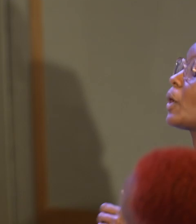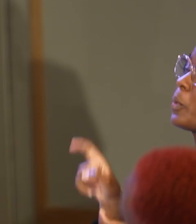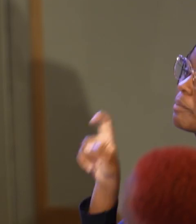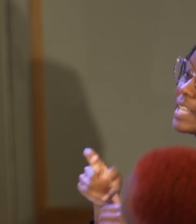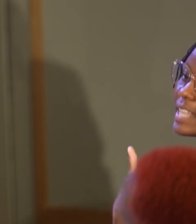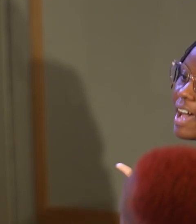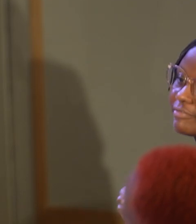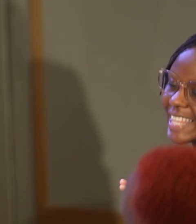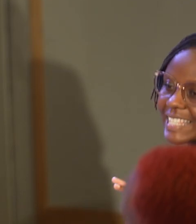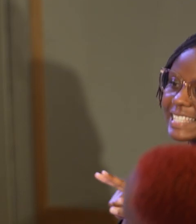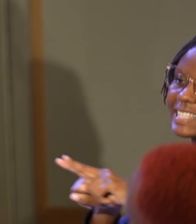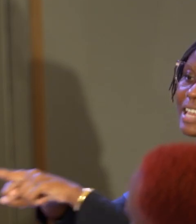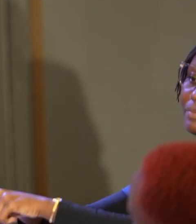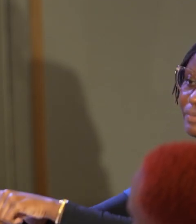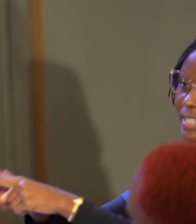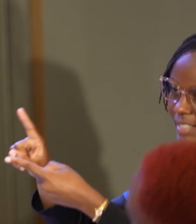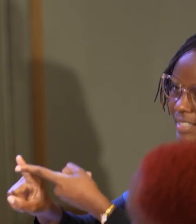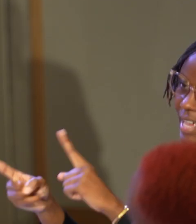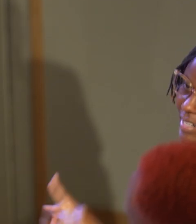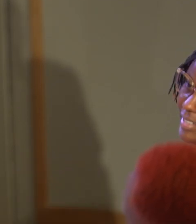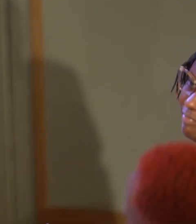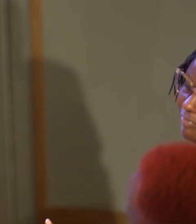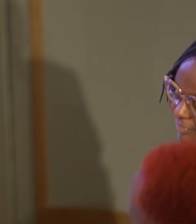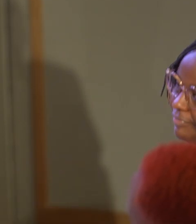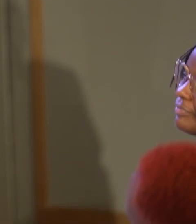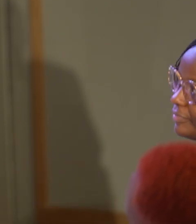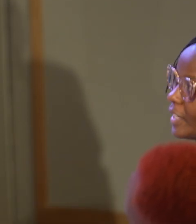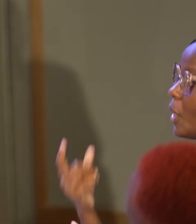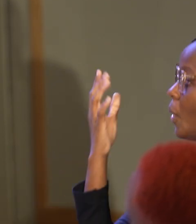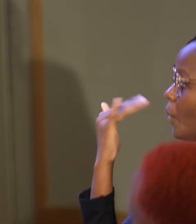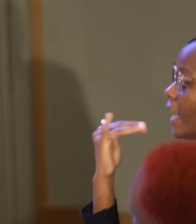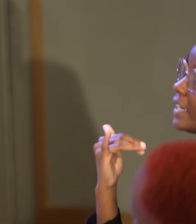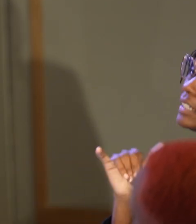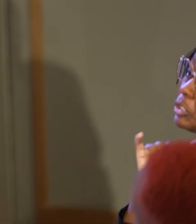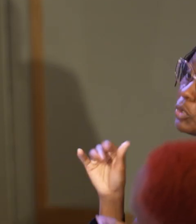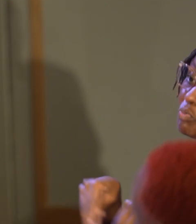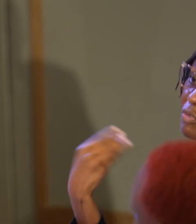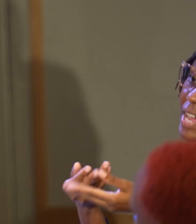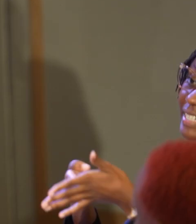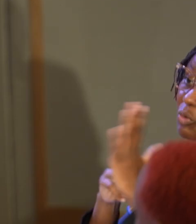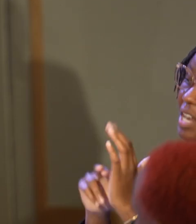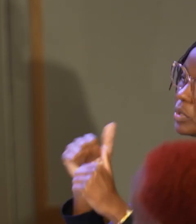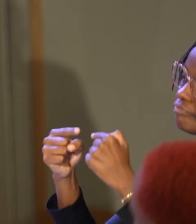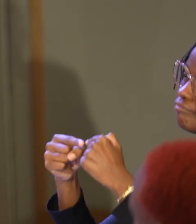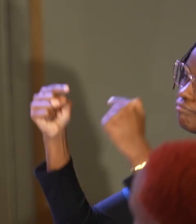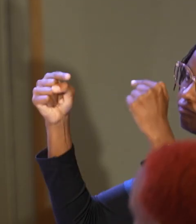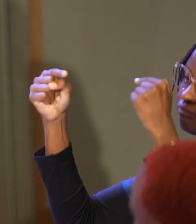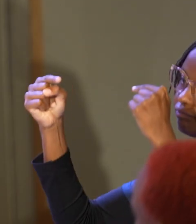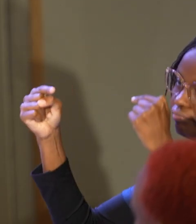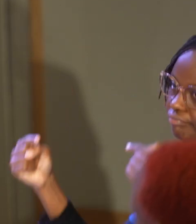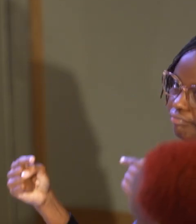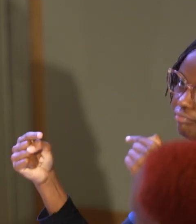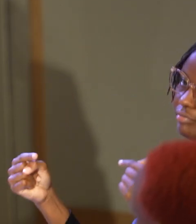need to have harmonized standards so that they do not provide requirements which are contrary to what you have